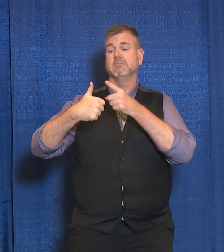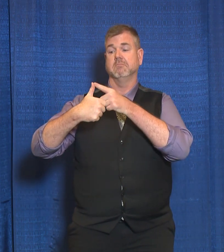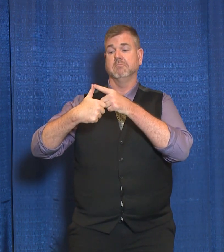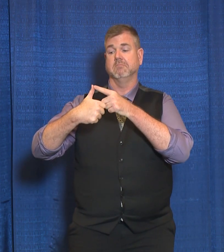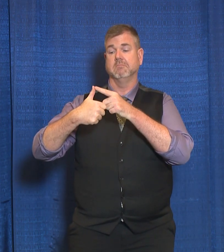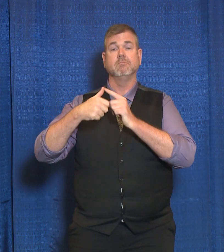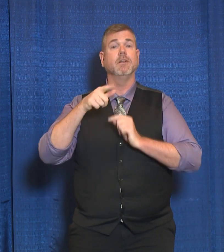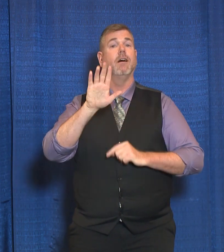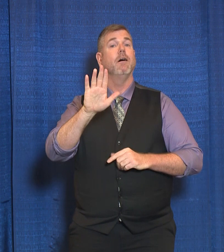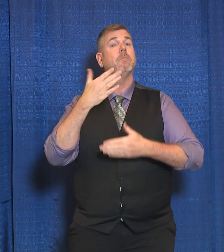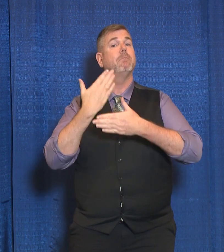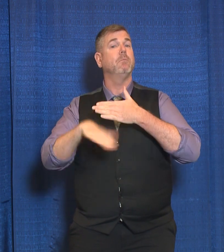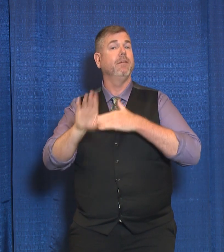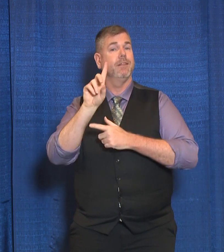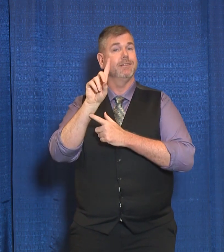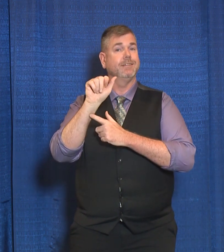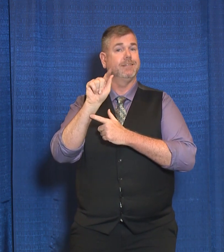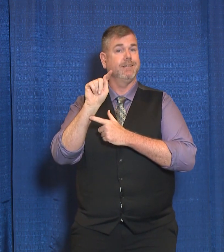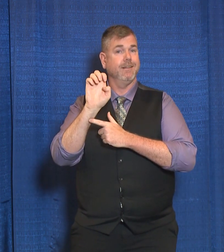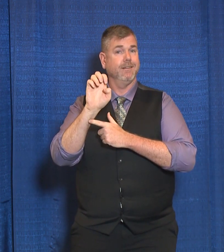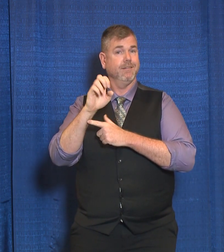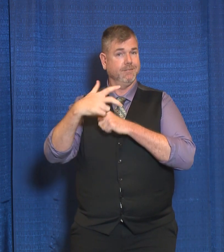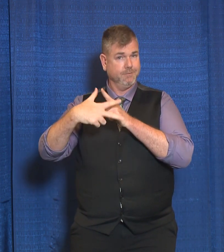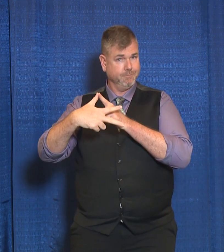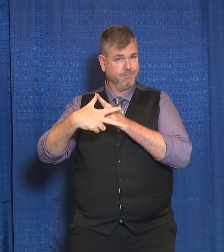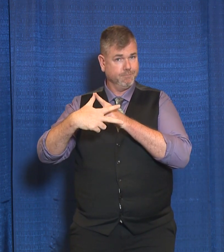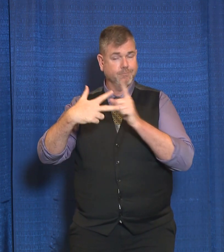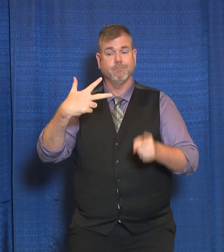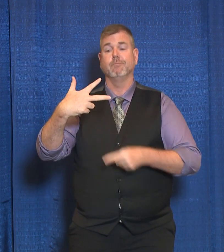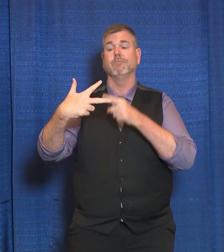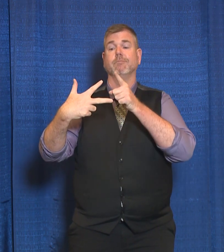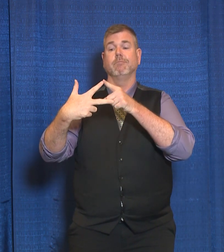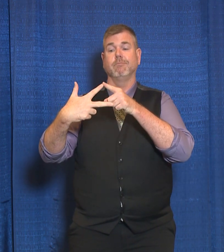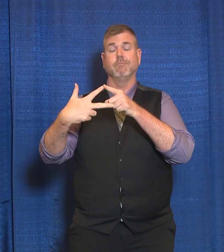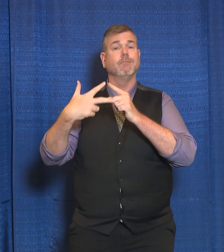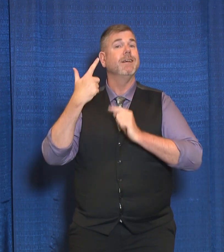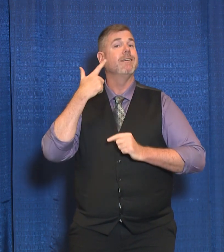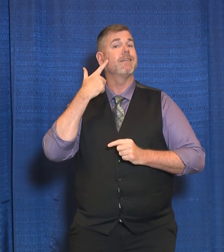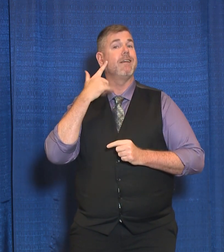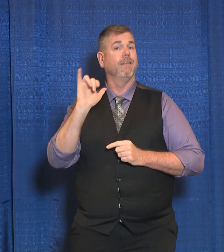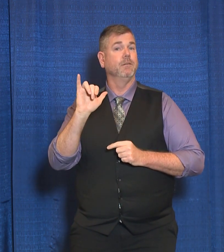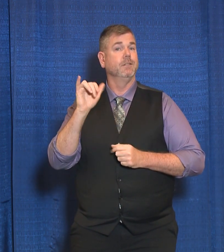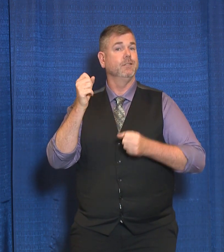number, and the last 4 digits of your Social Security number.